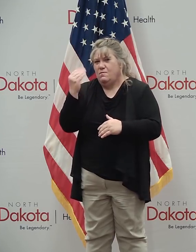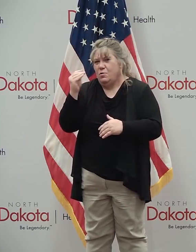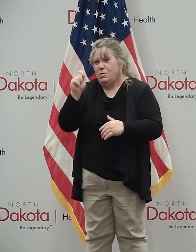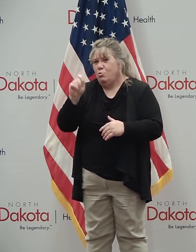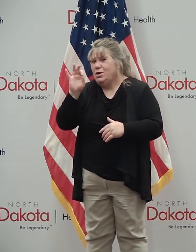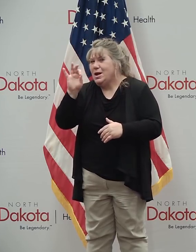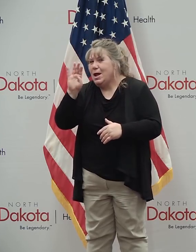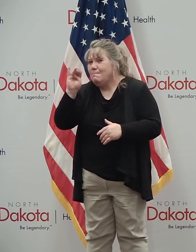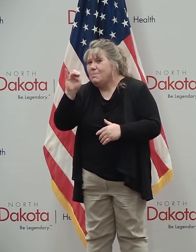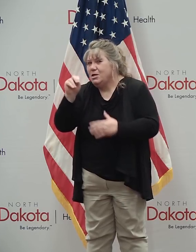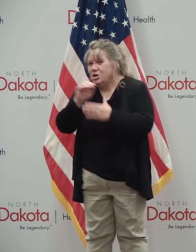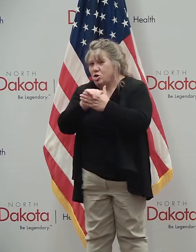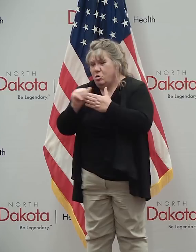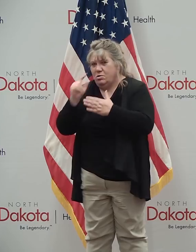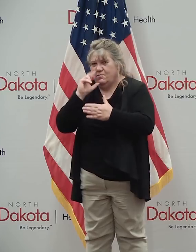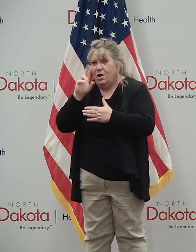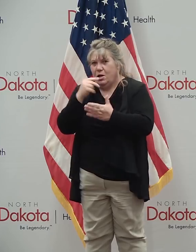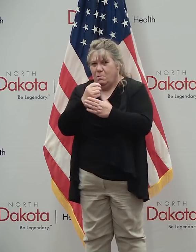$114.9 million for unemployment.